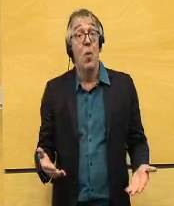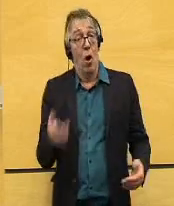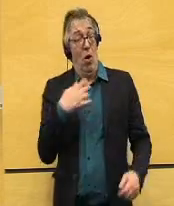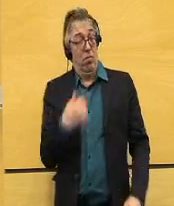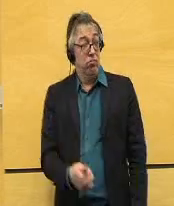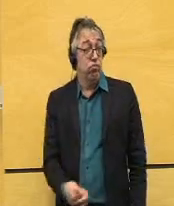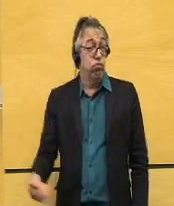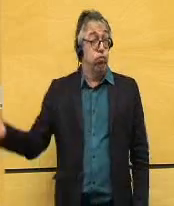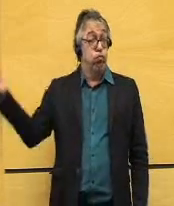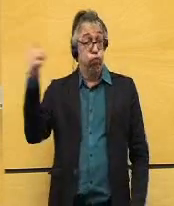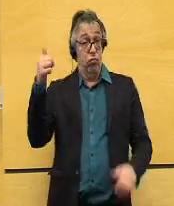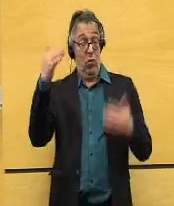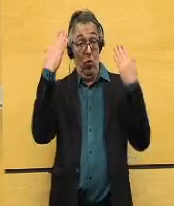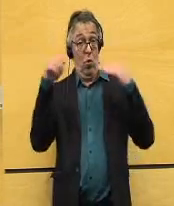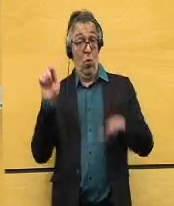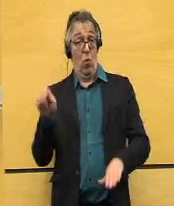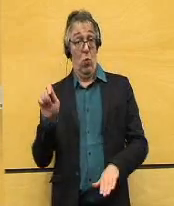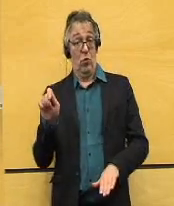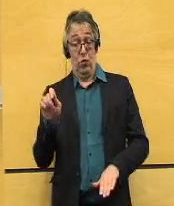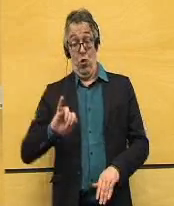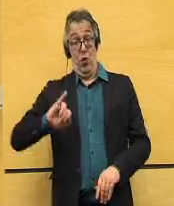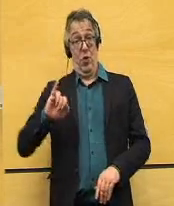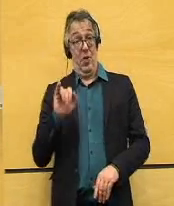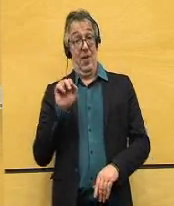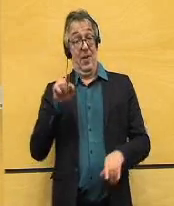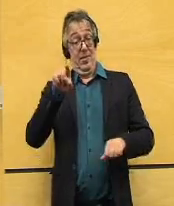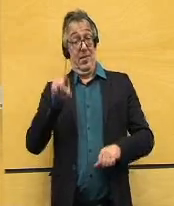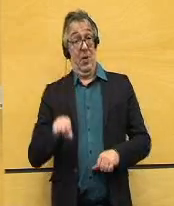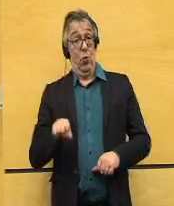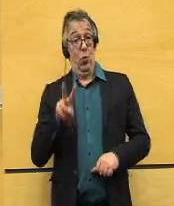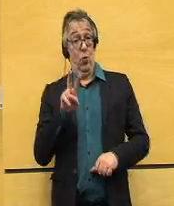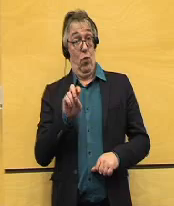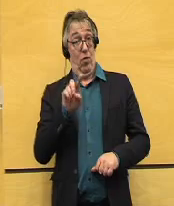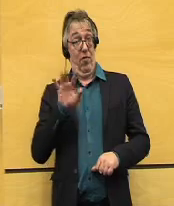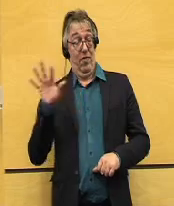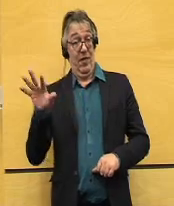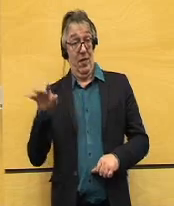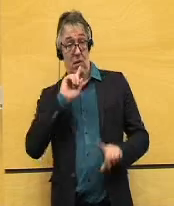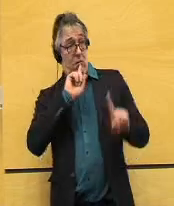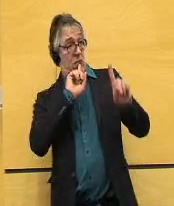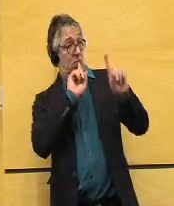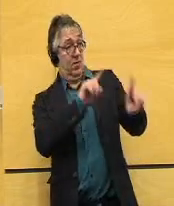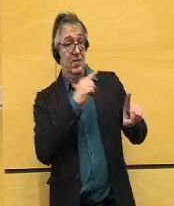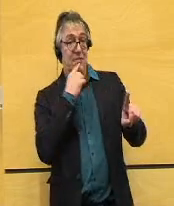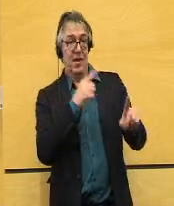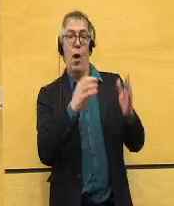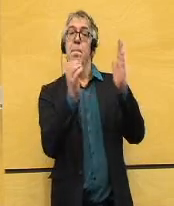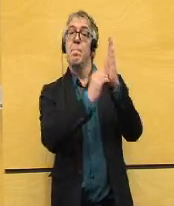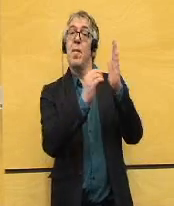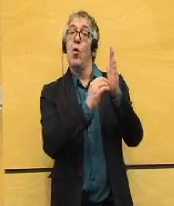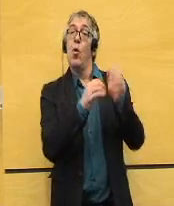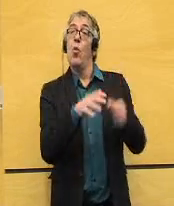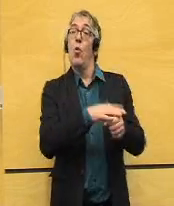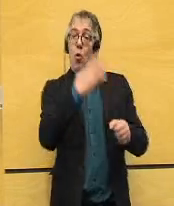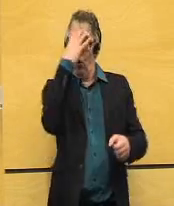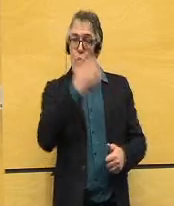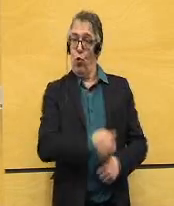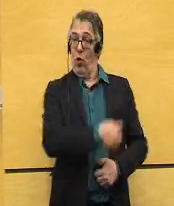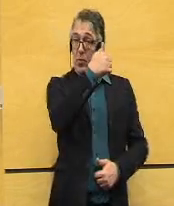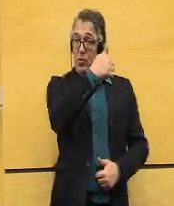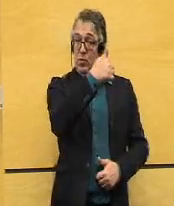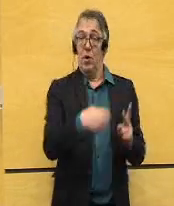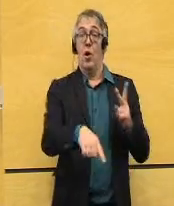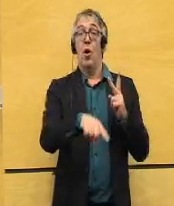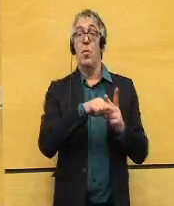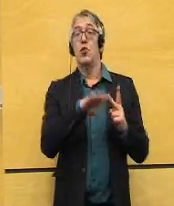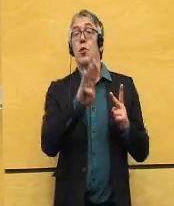Court in January 2015 ordered the Bangkok Metropolitan Administration and the Bangkok Transit